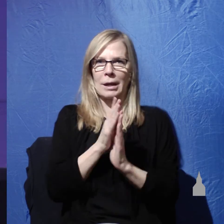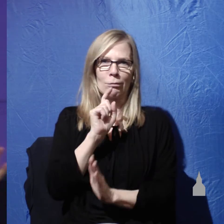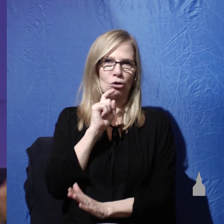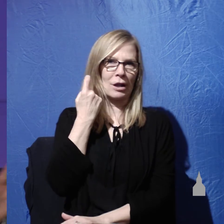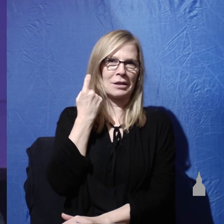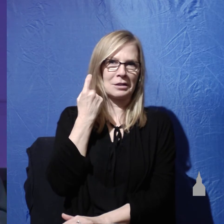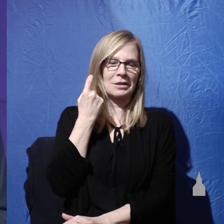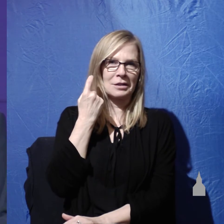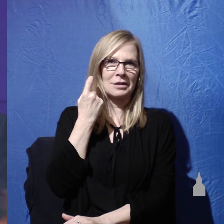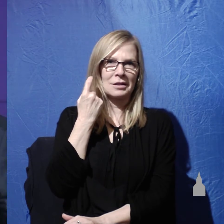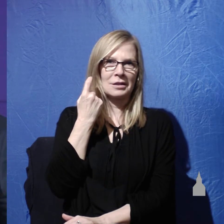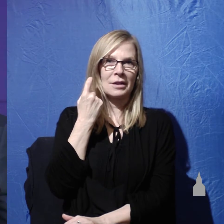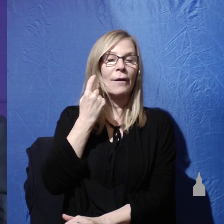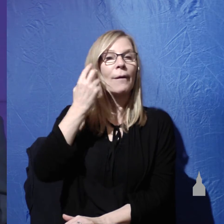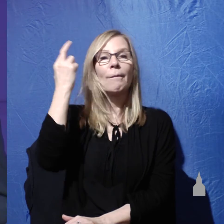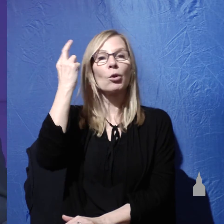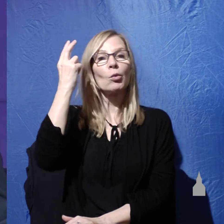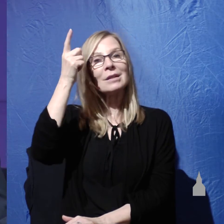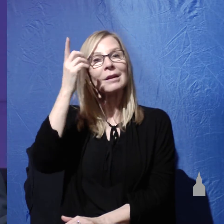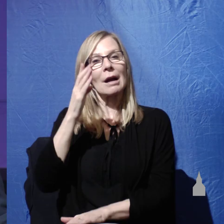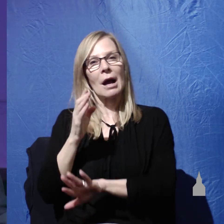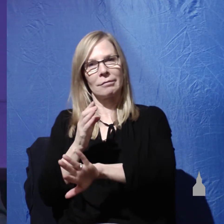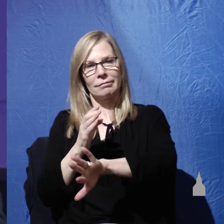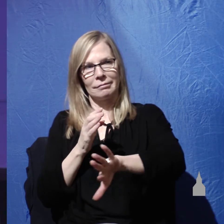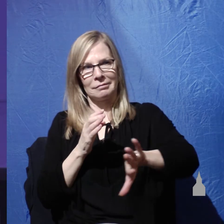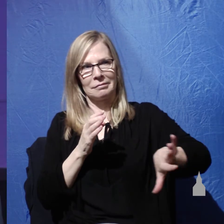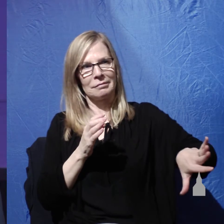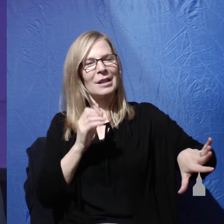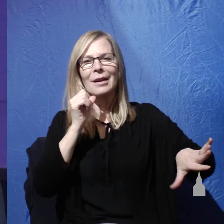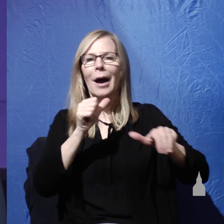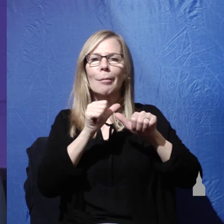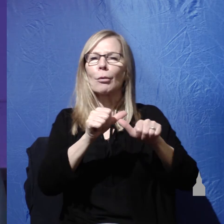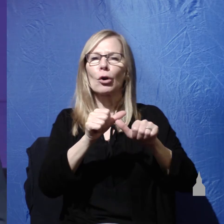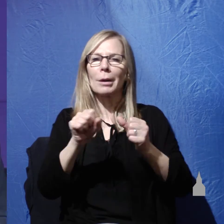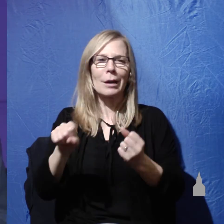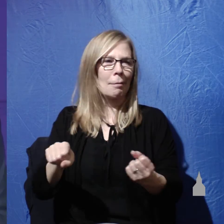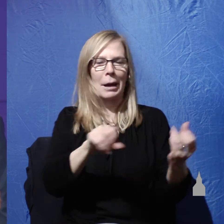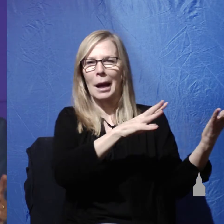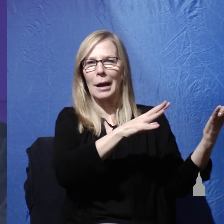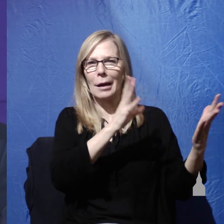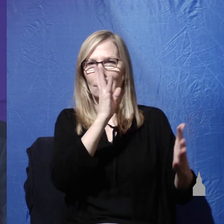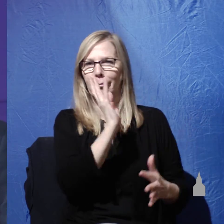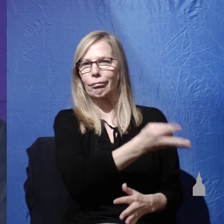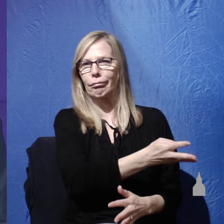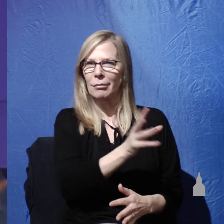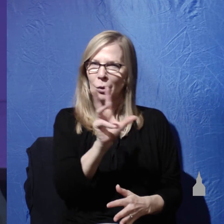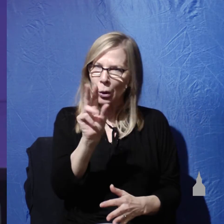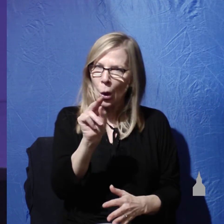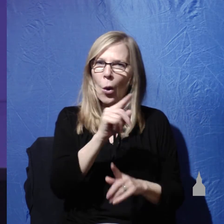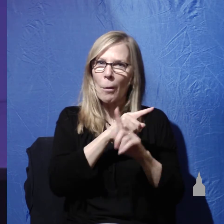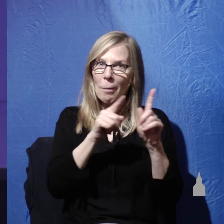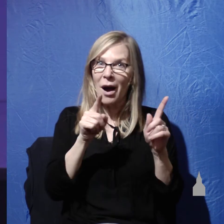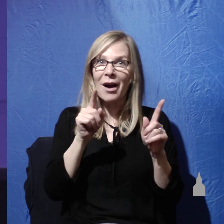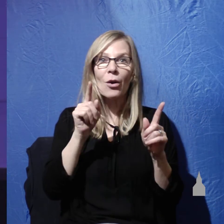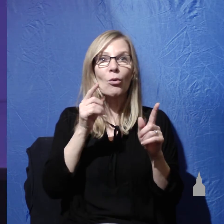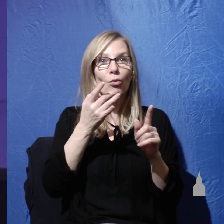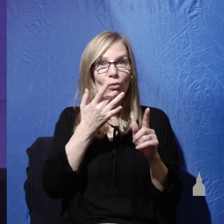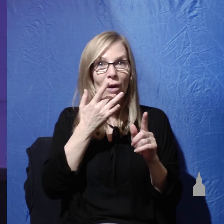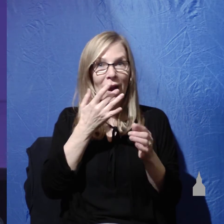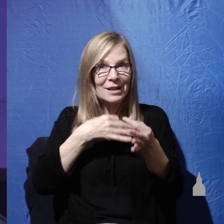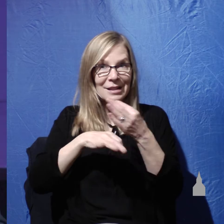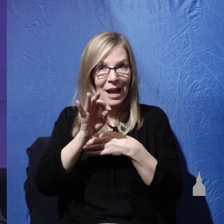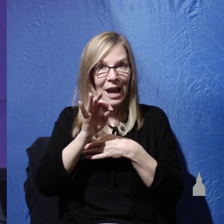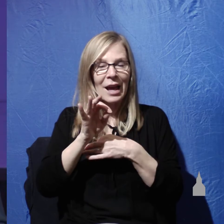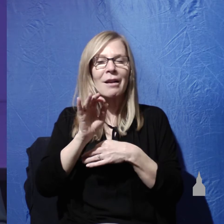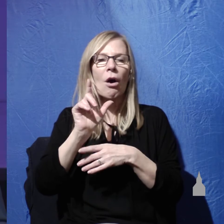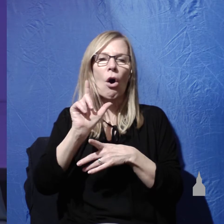aside to permanently abandon them, but rather to ultimately save them.